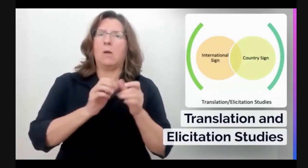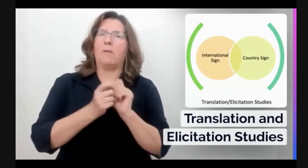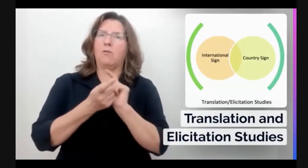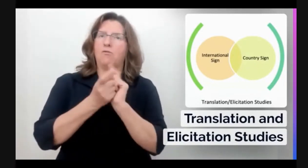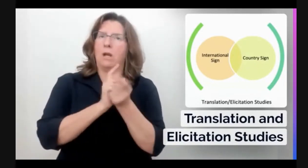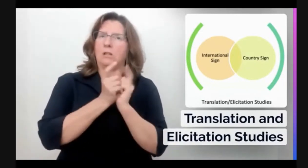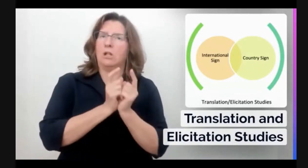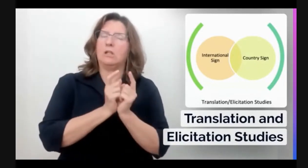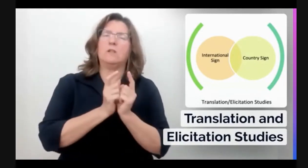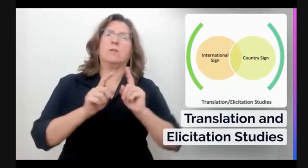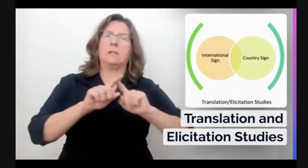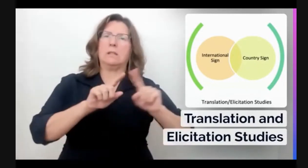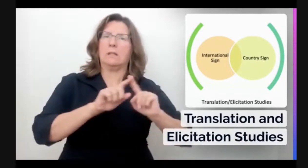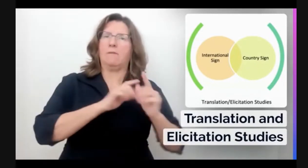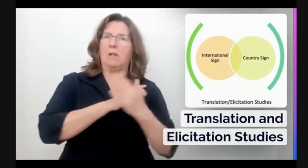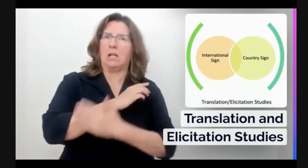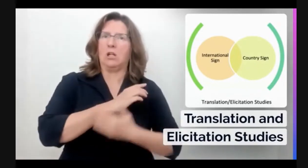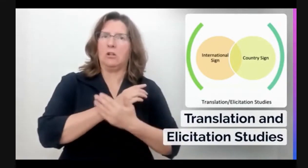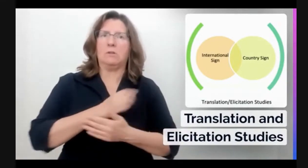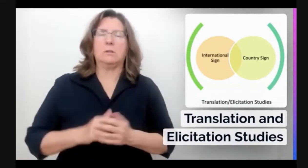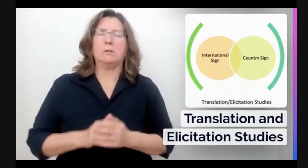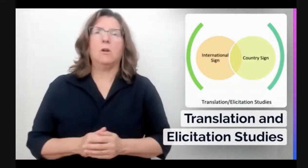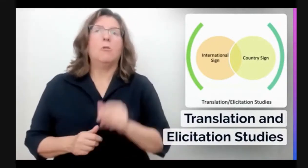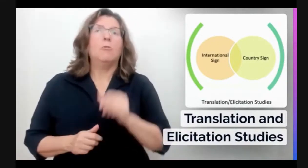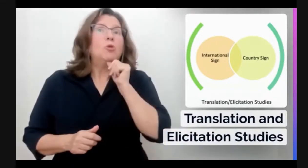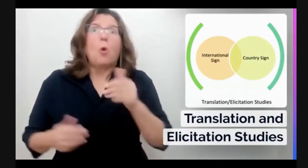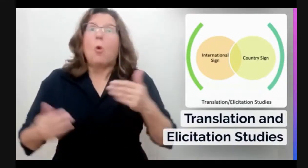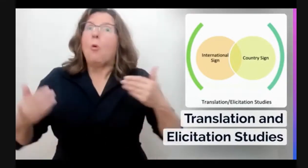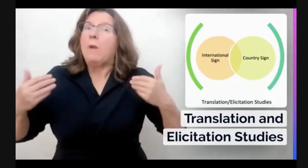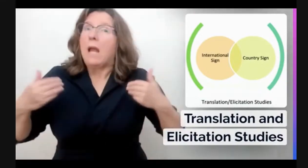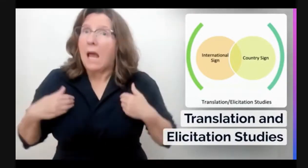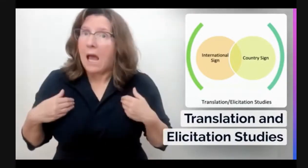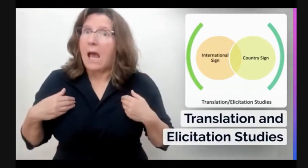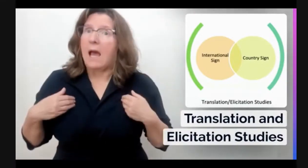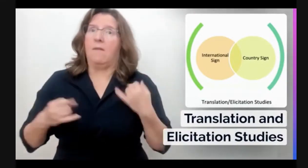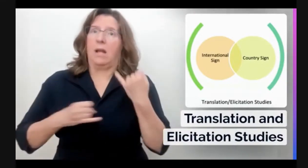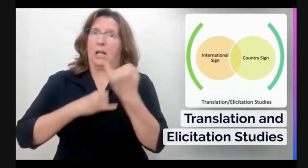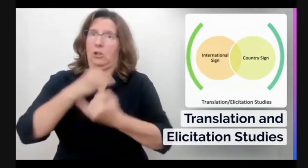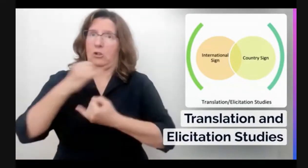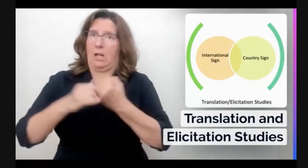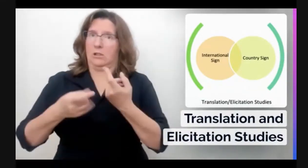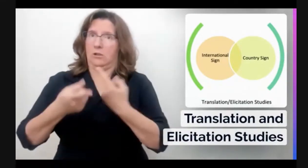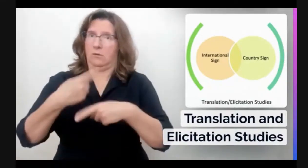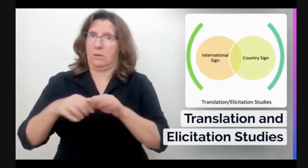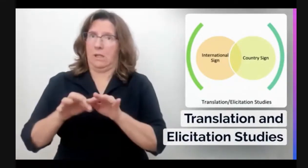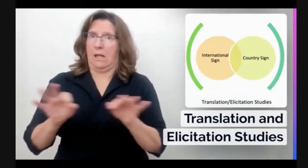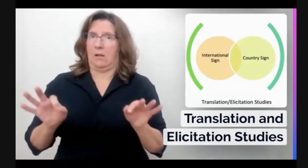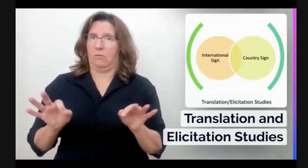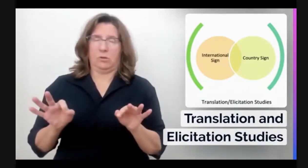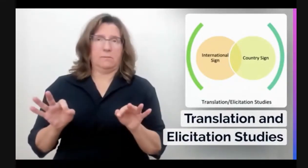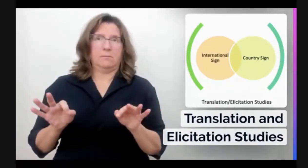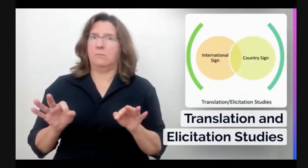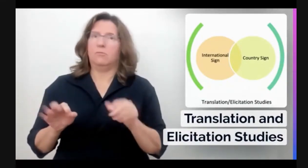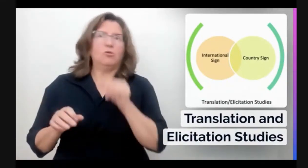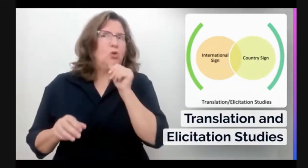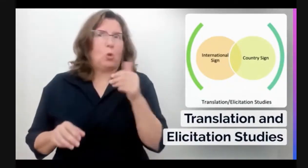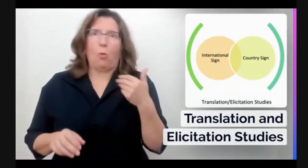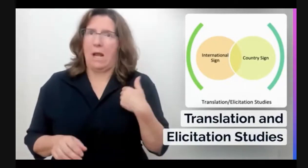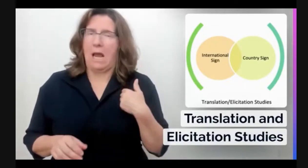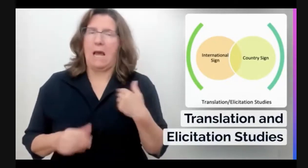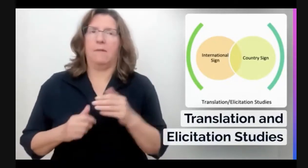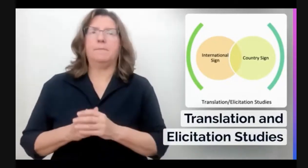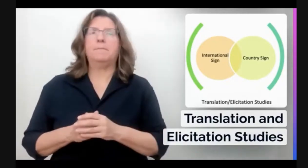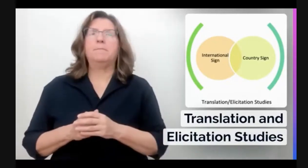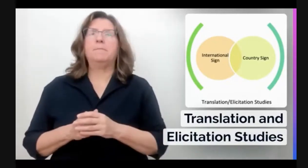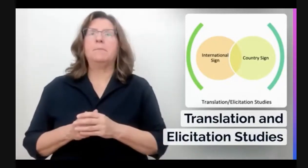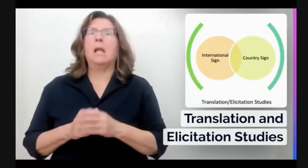facilitate translations into other nations' sign languages. To be clear, there is no international